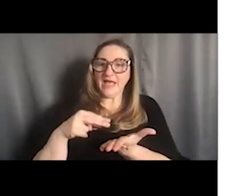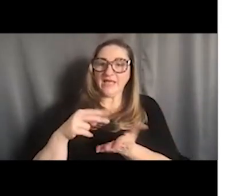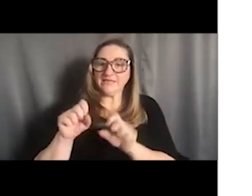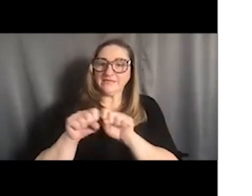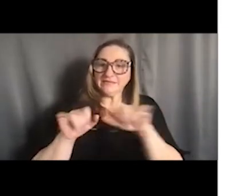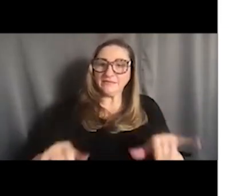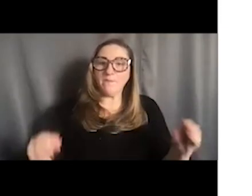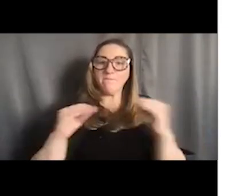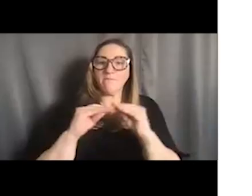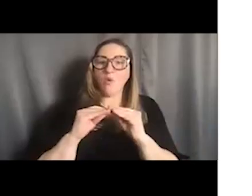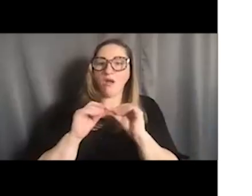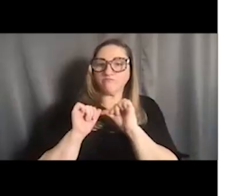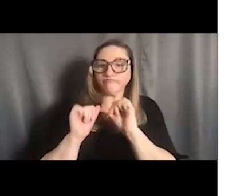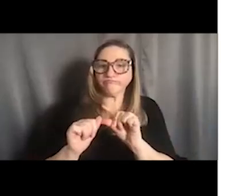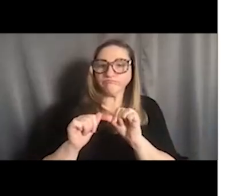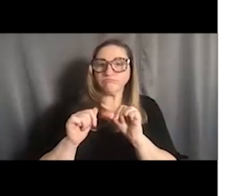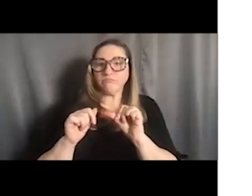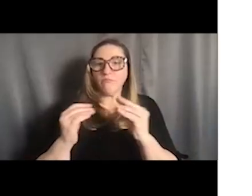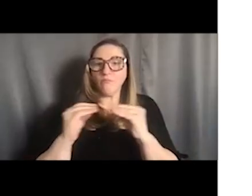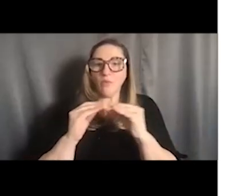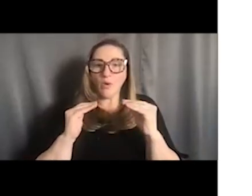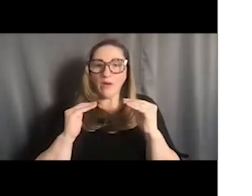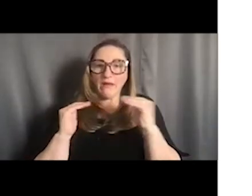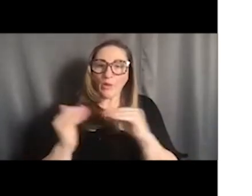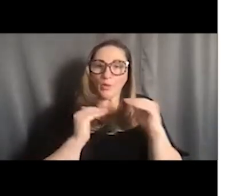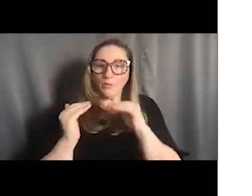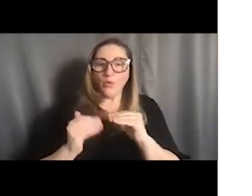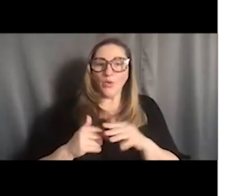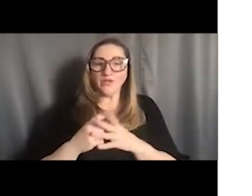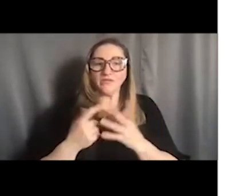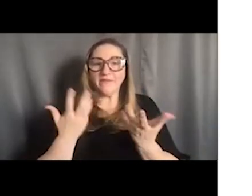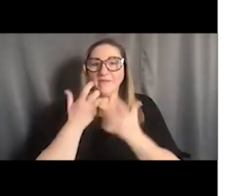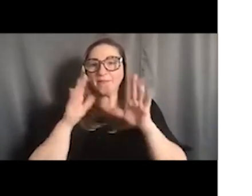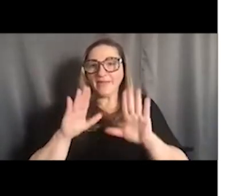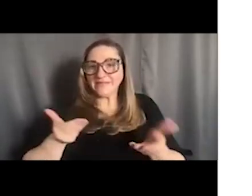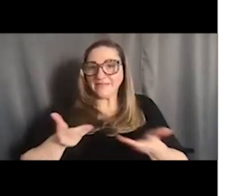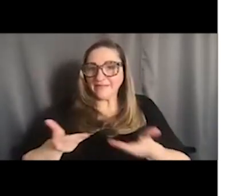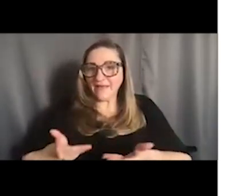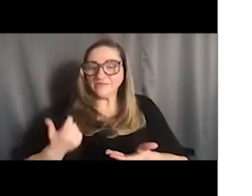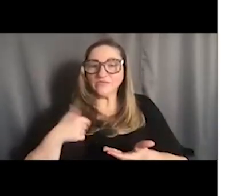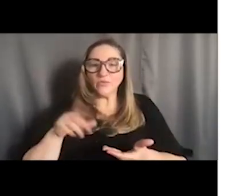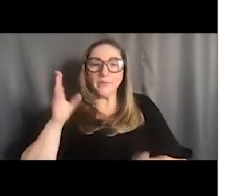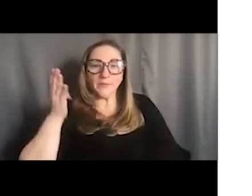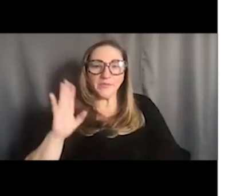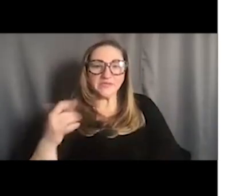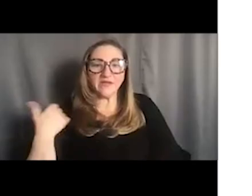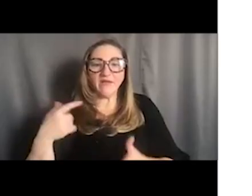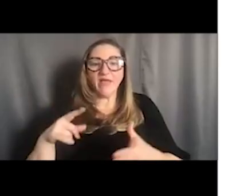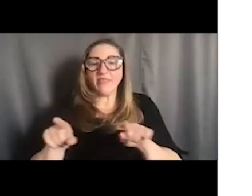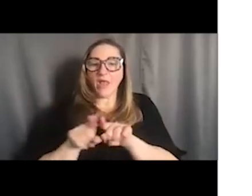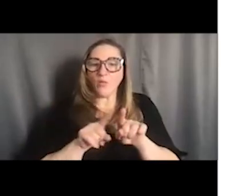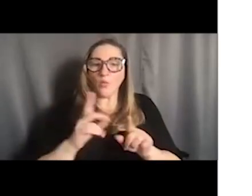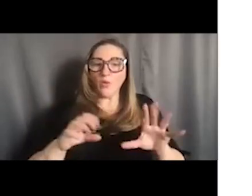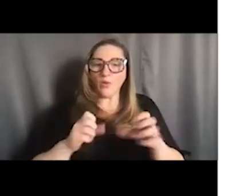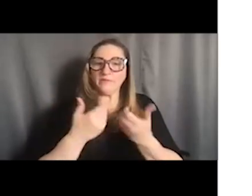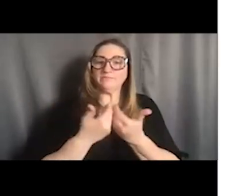vibrant, sustainable, and equitable. So we'll have some amazing guests who will be presenting. And after that, we'll have time for breakout discussions and how we're